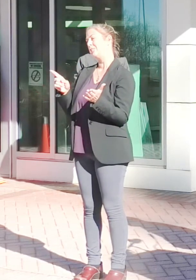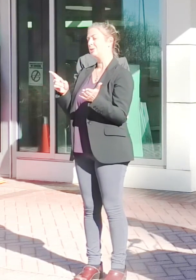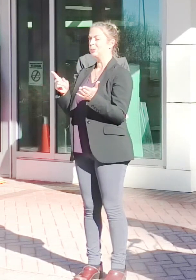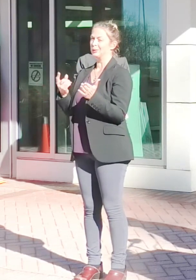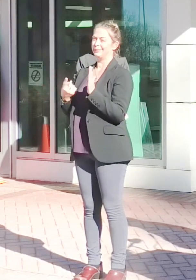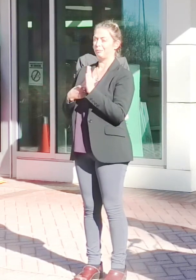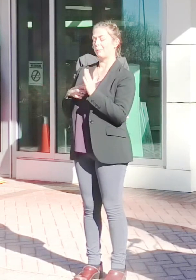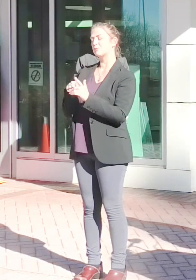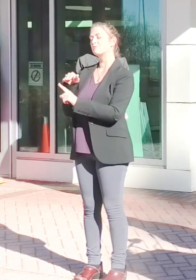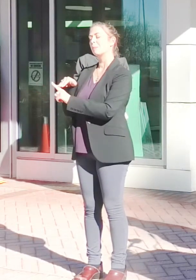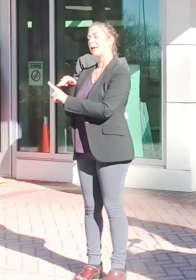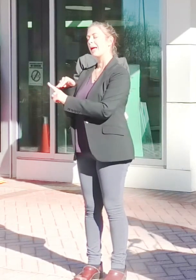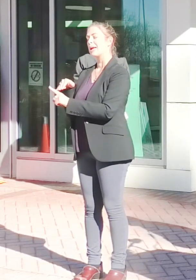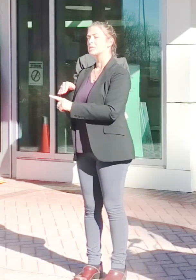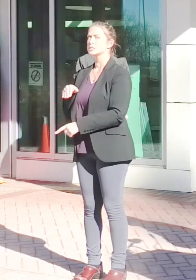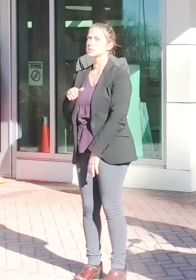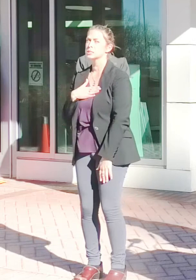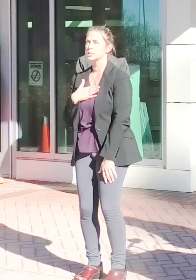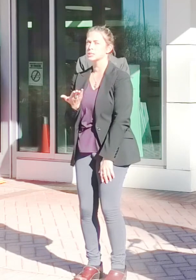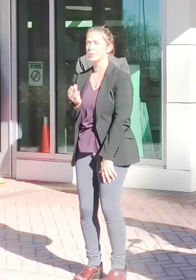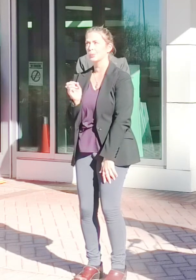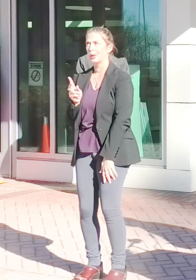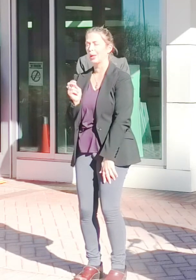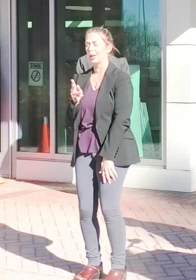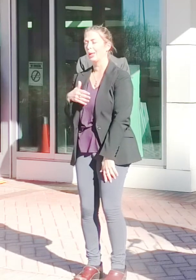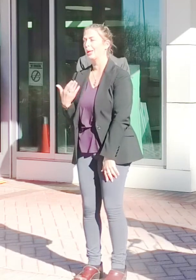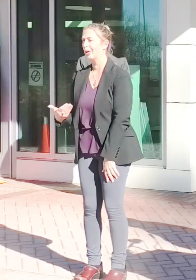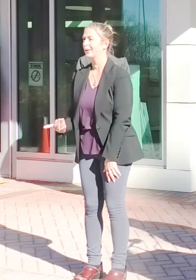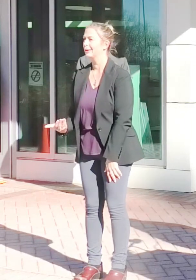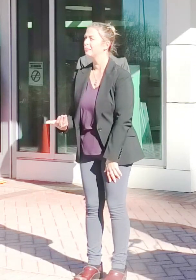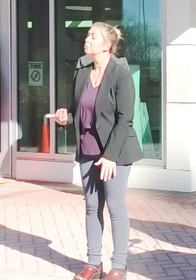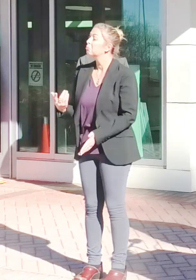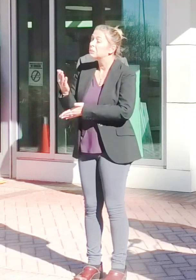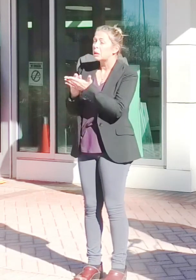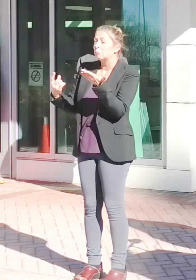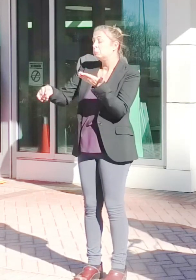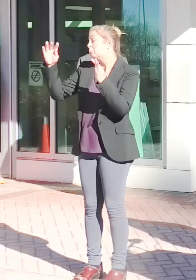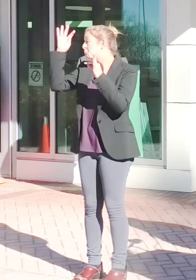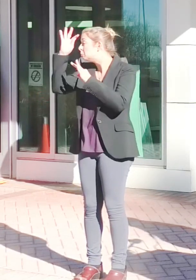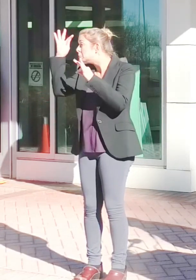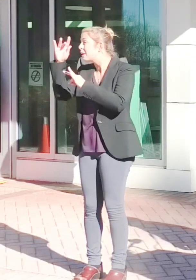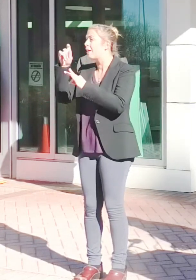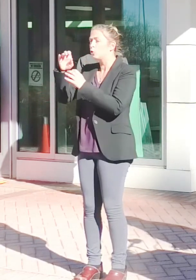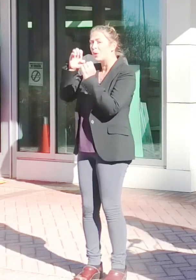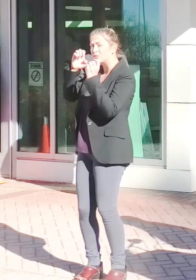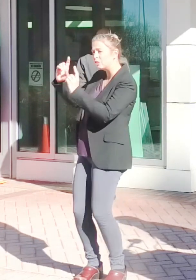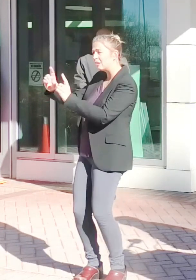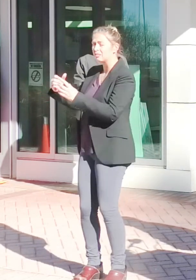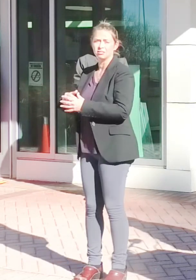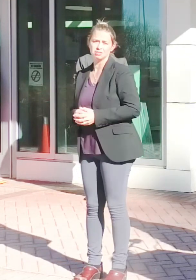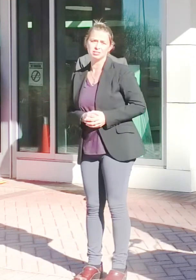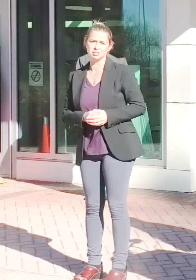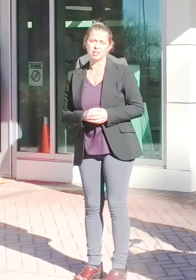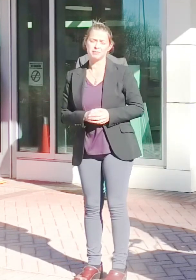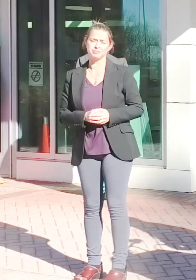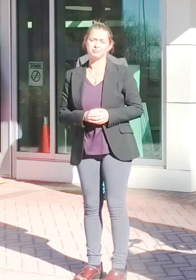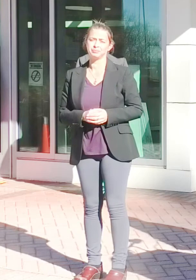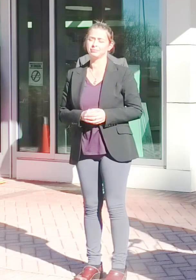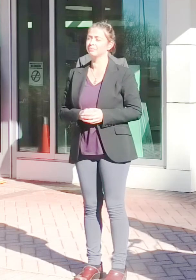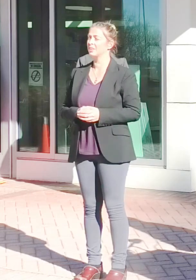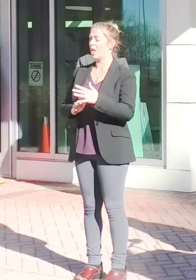to be reminded, and there's always an education piece. As to the thresholds,